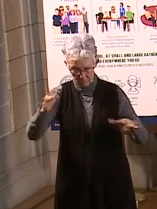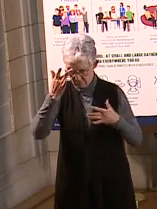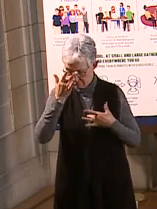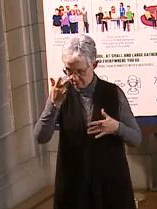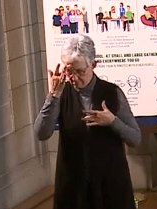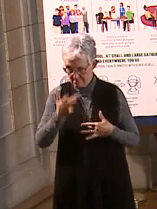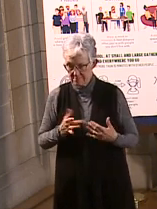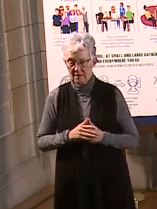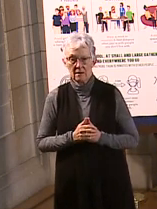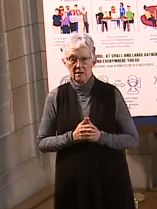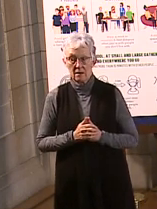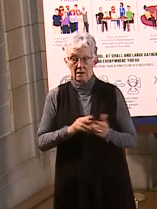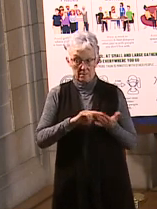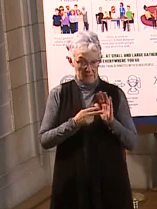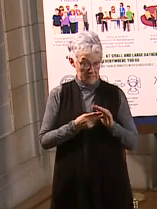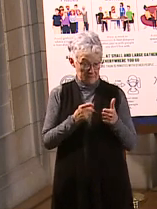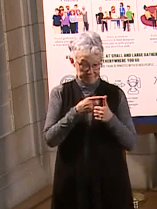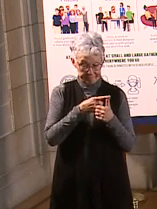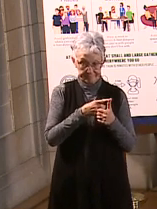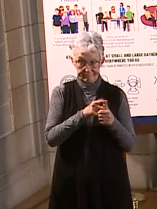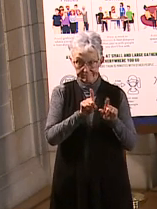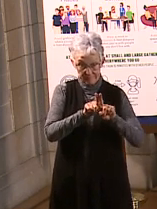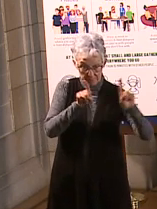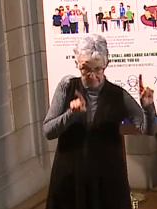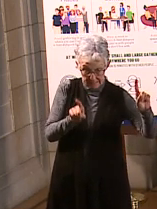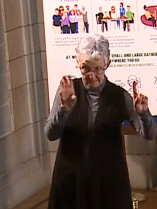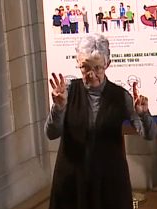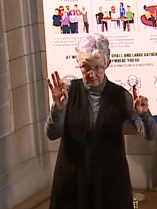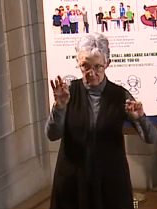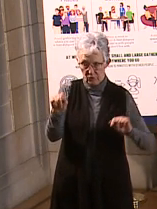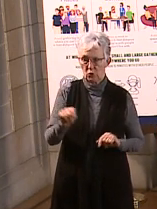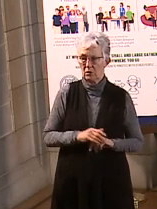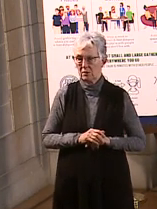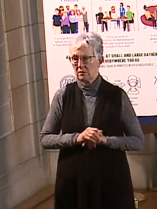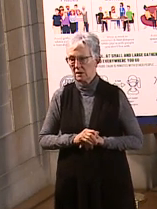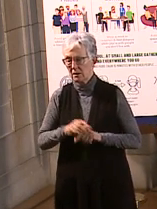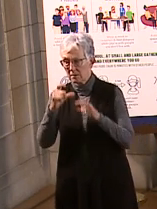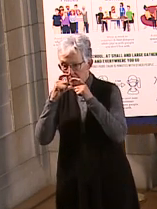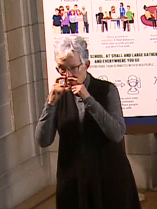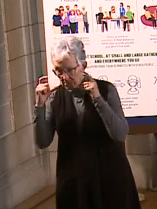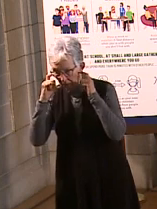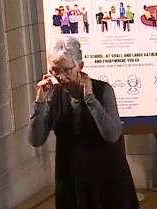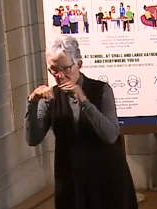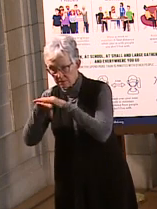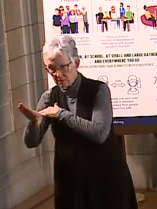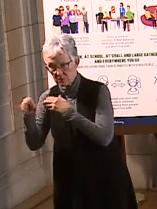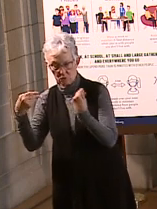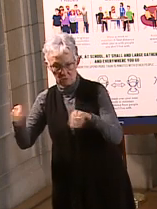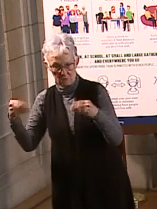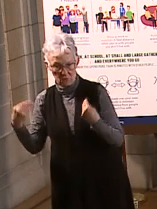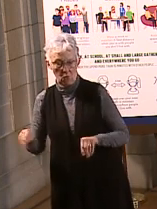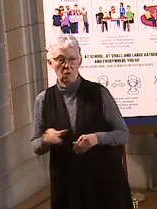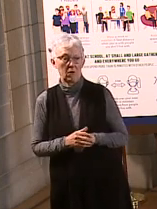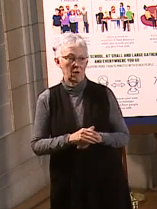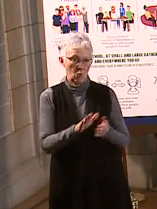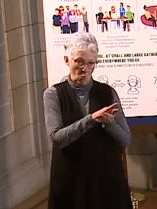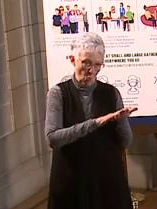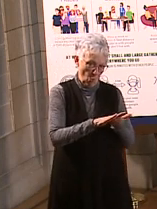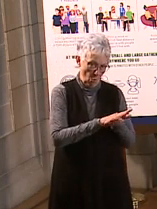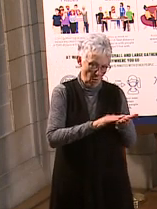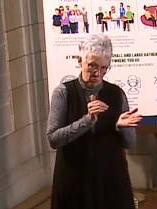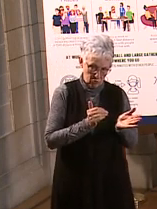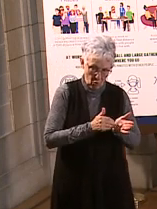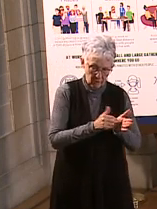public, wearing a mask when you go to the store, washing your hands often, 20 seconds at a time. Please, and again, one of the key things